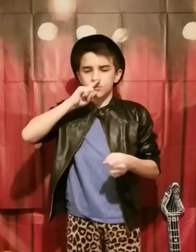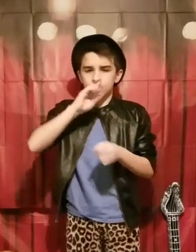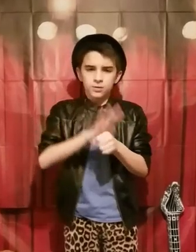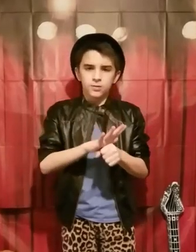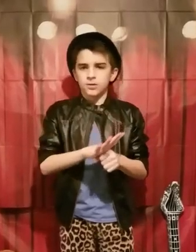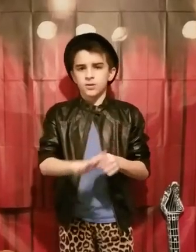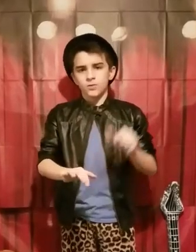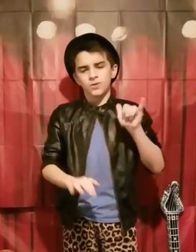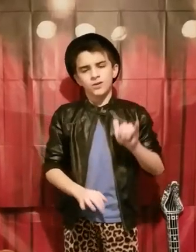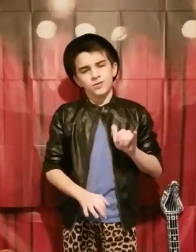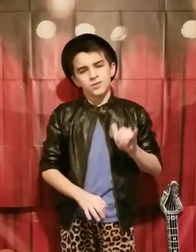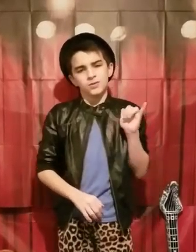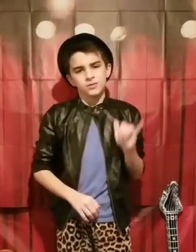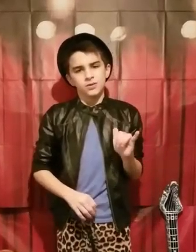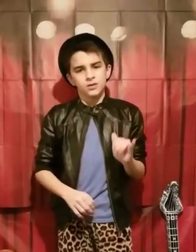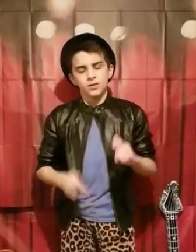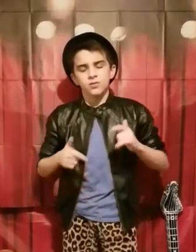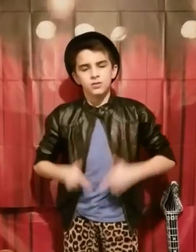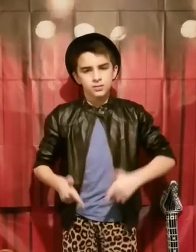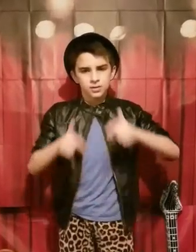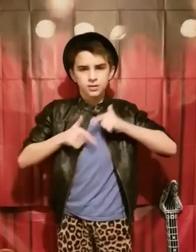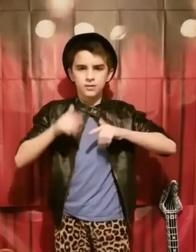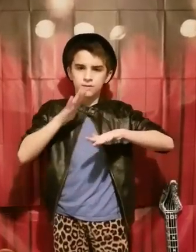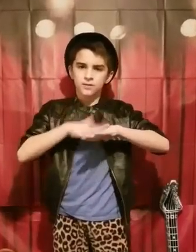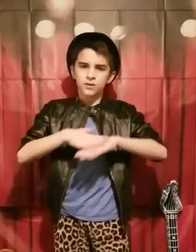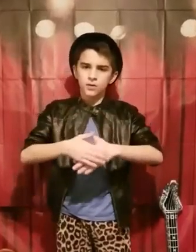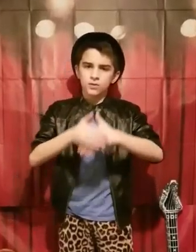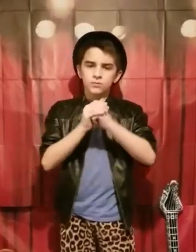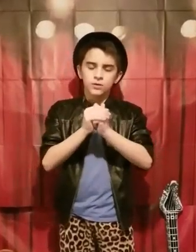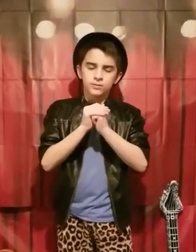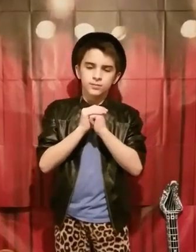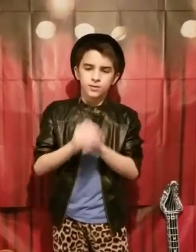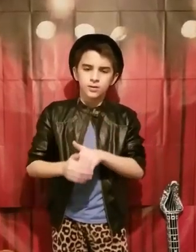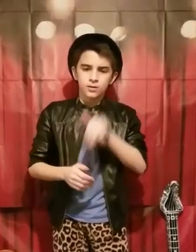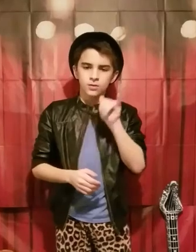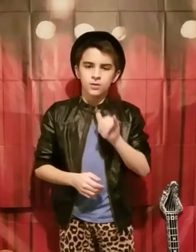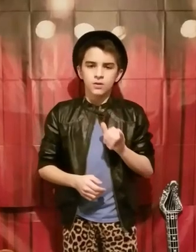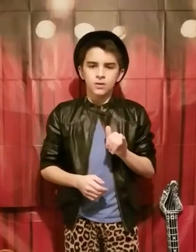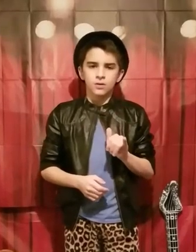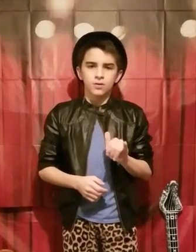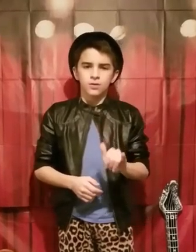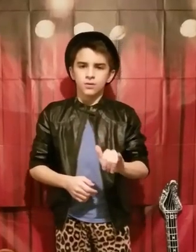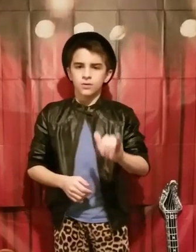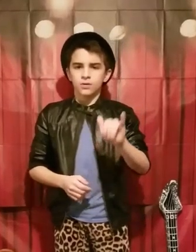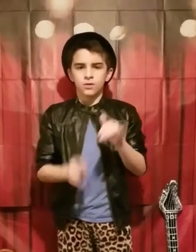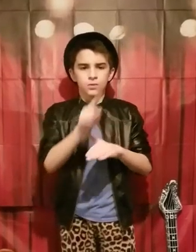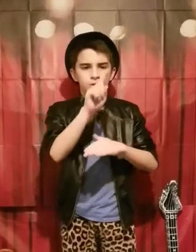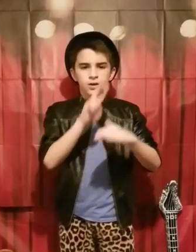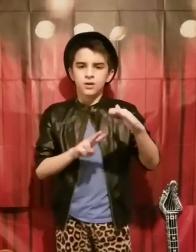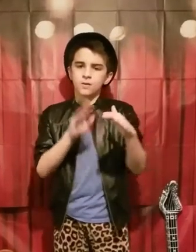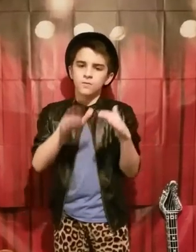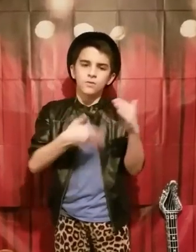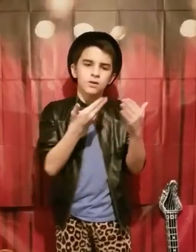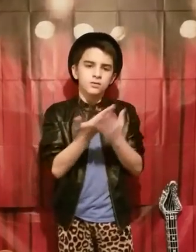sweat, I'm fine. Living on the right, I'm fine, living